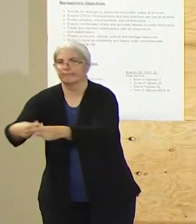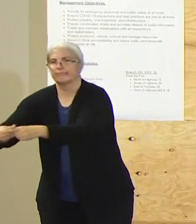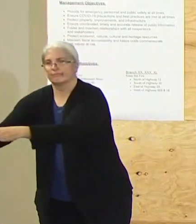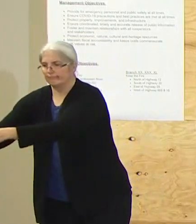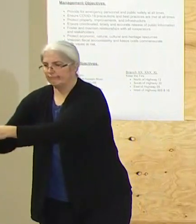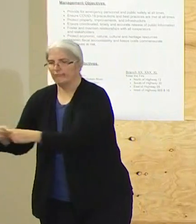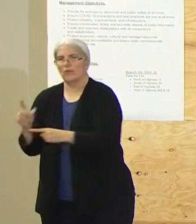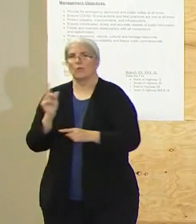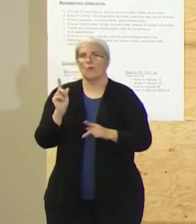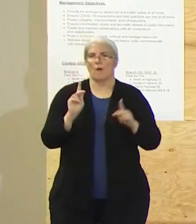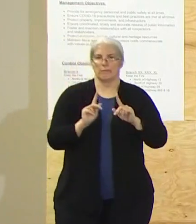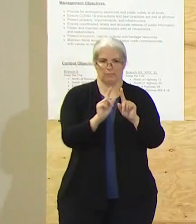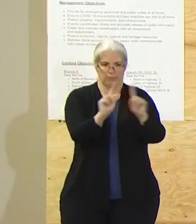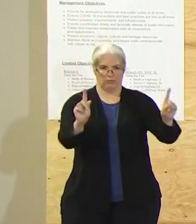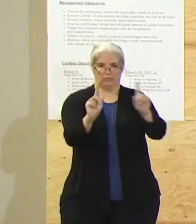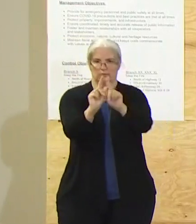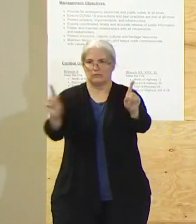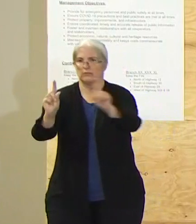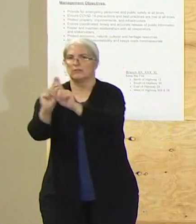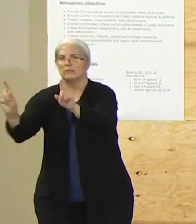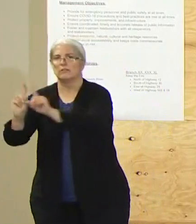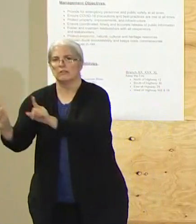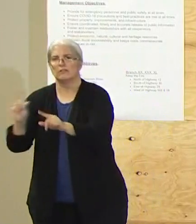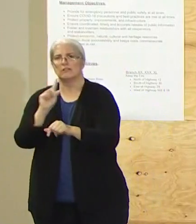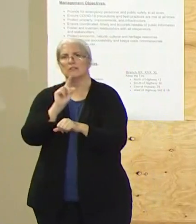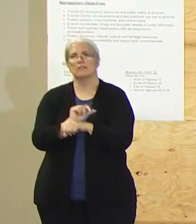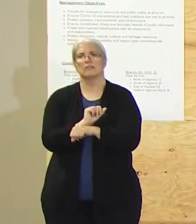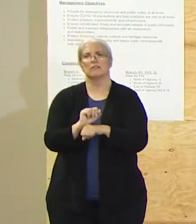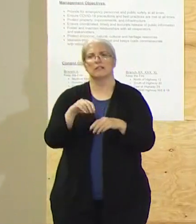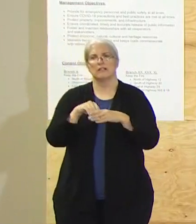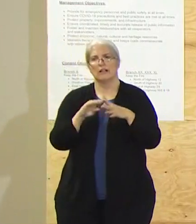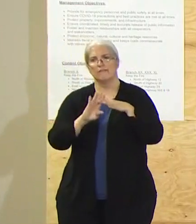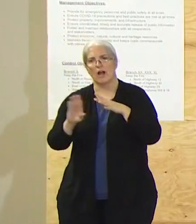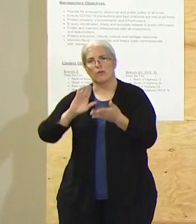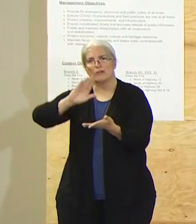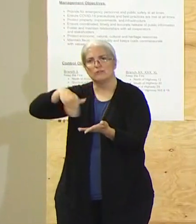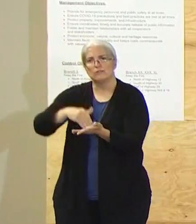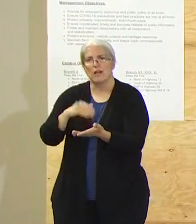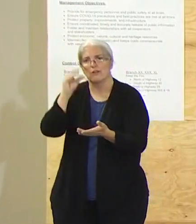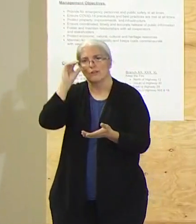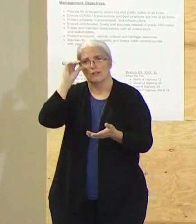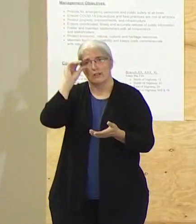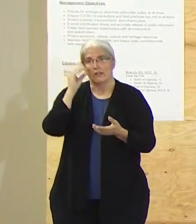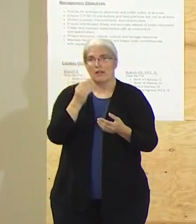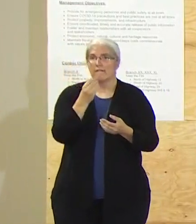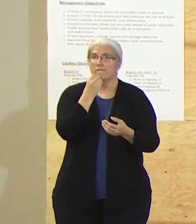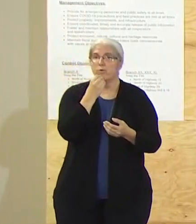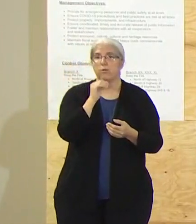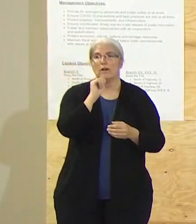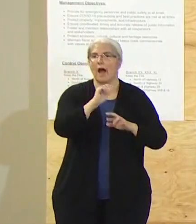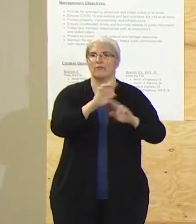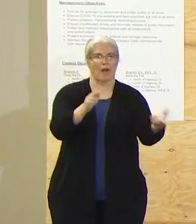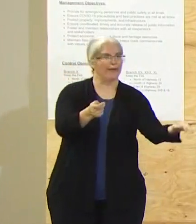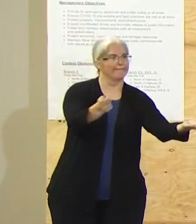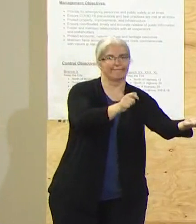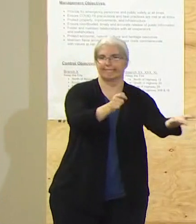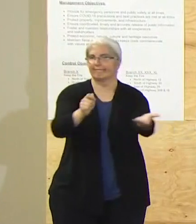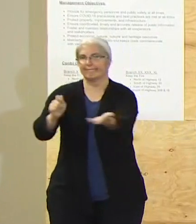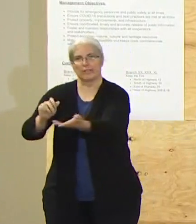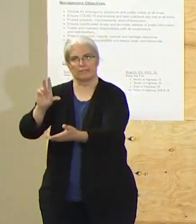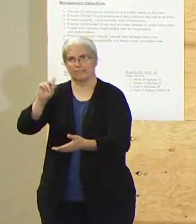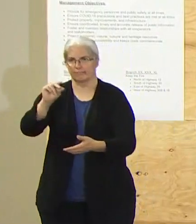physically distance. You'll see the congregate meals now are done as individual meals. You'll see temperature checks before anybody walks in. You'll